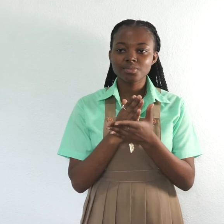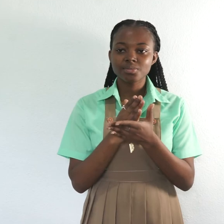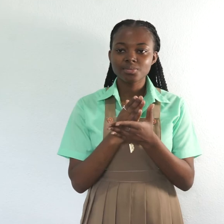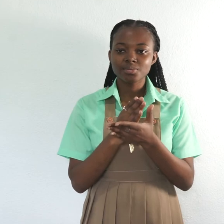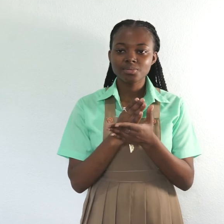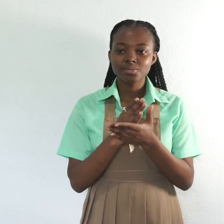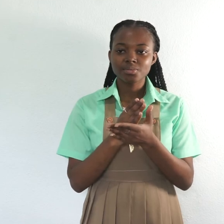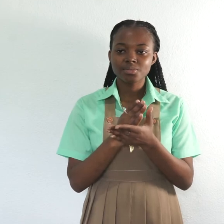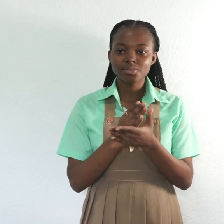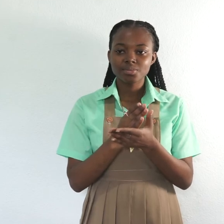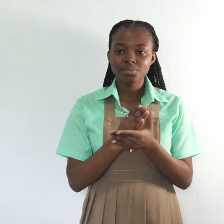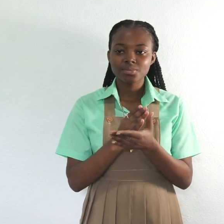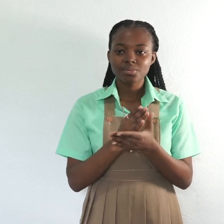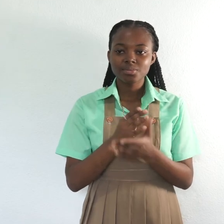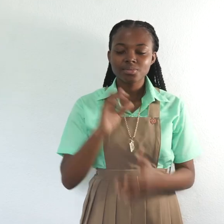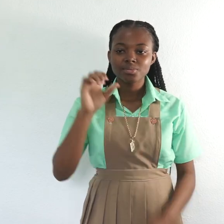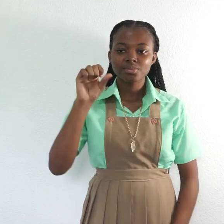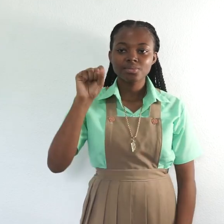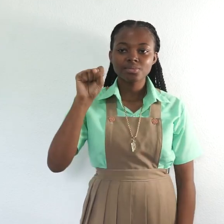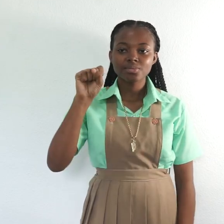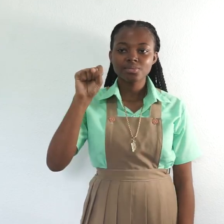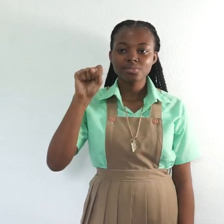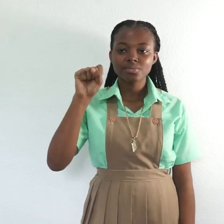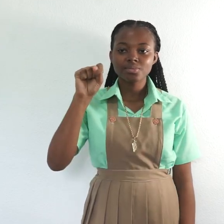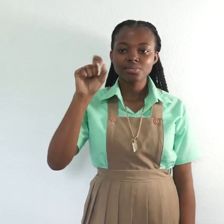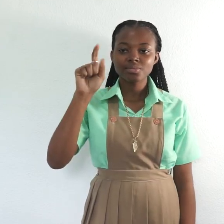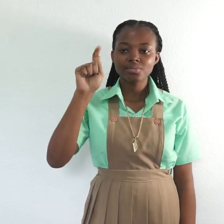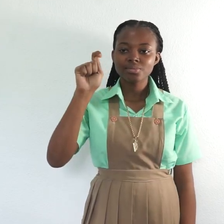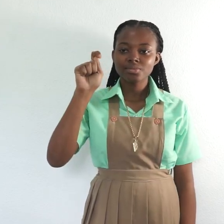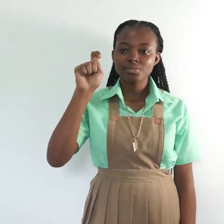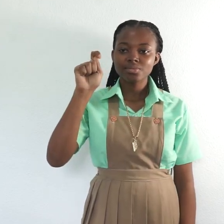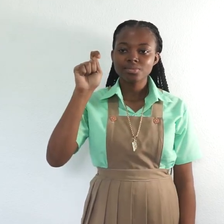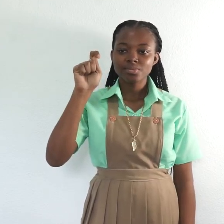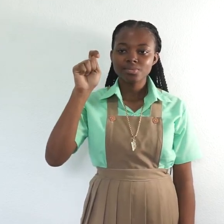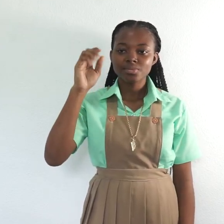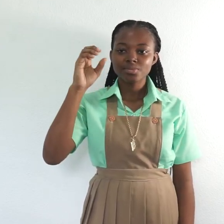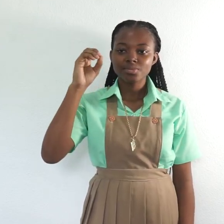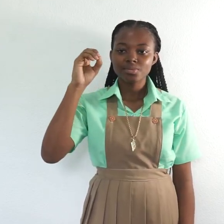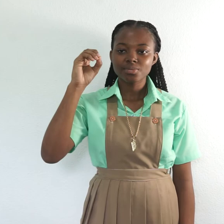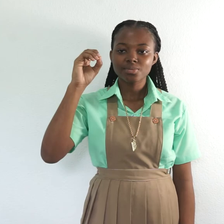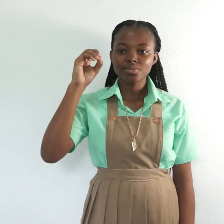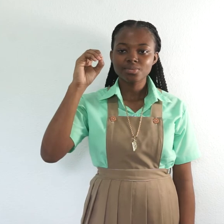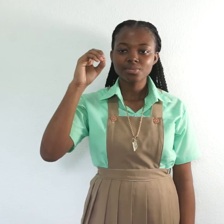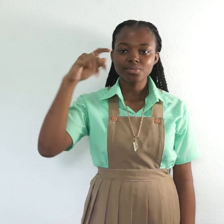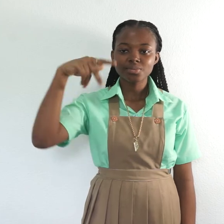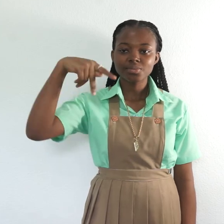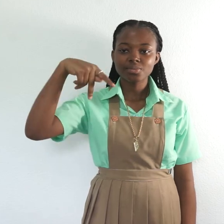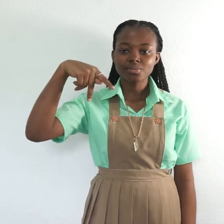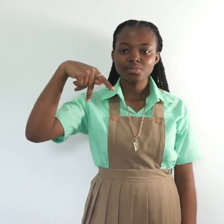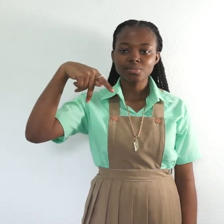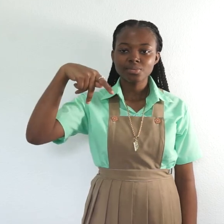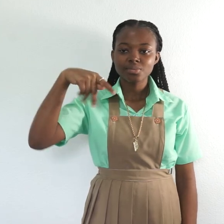Stop T O P Stop